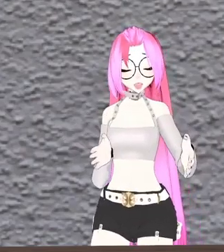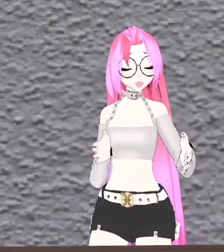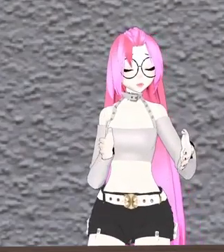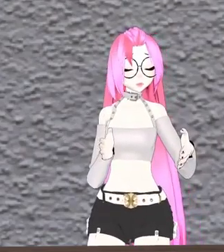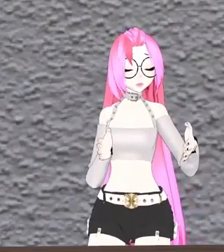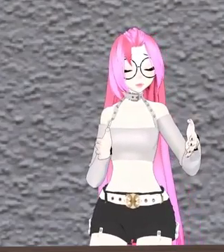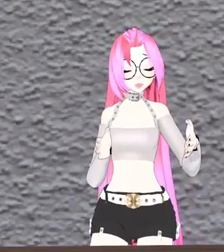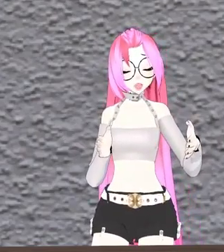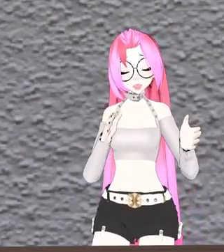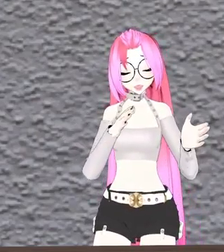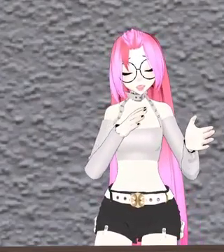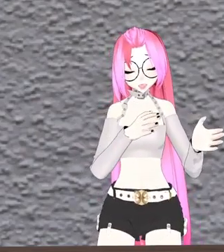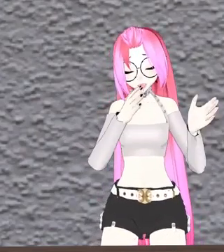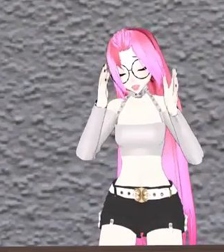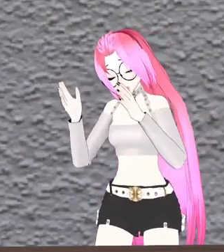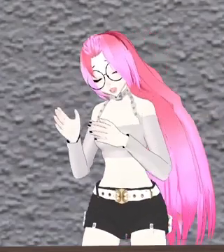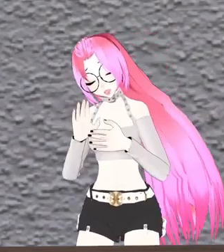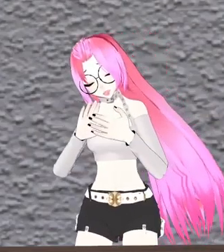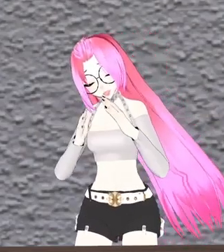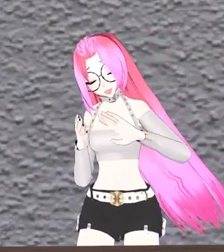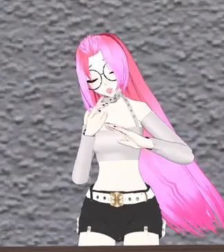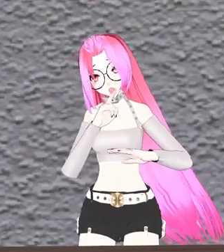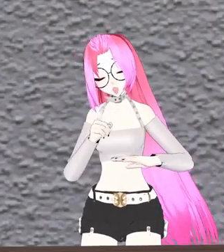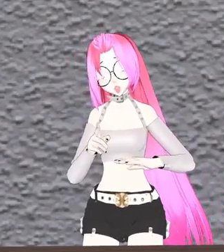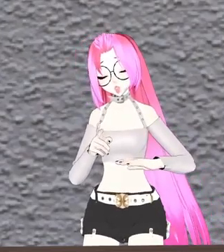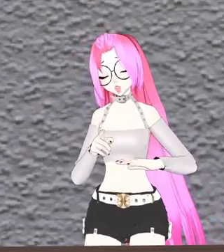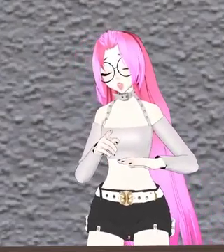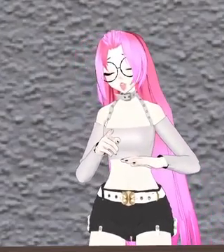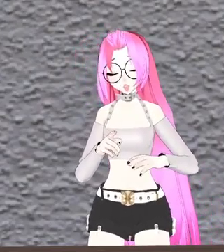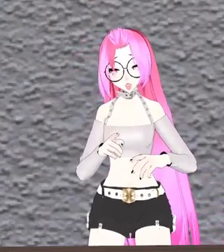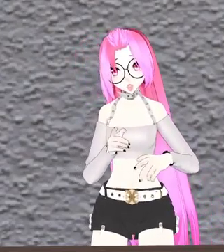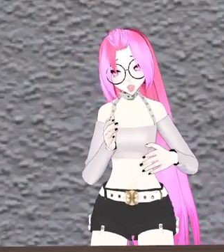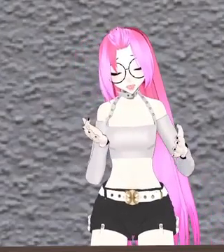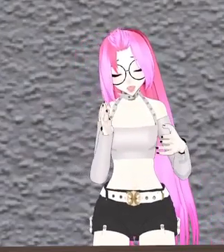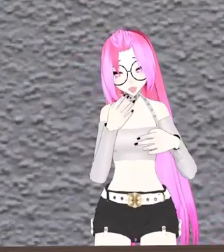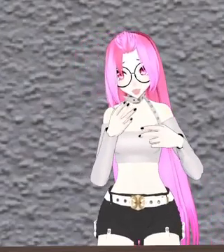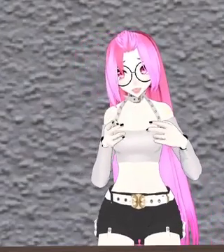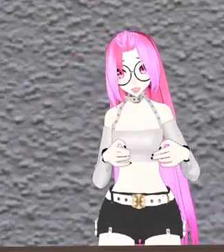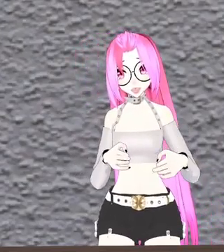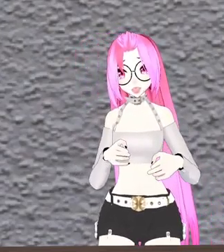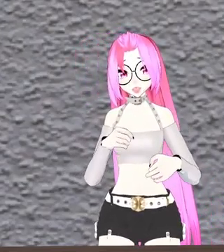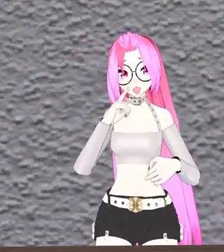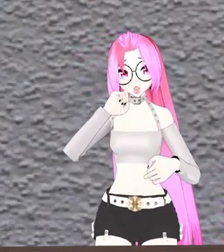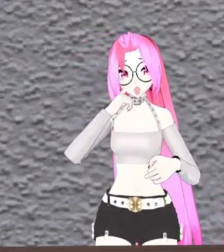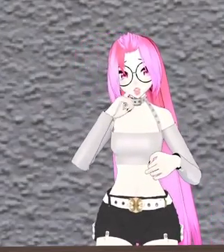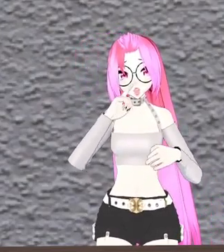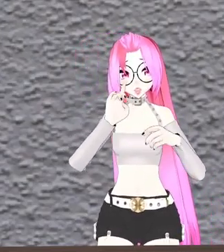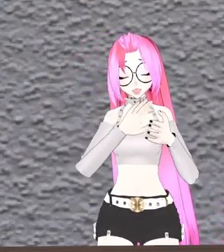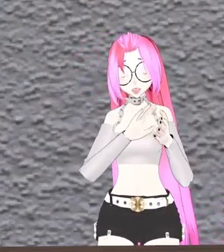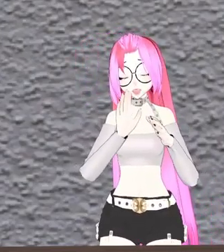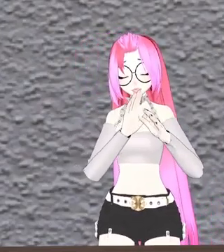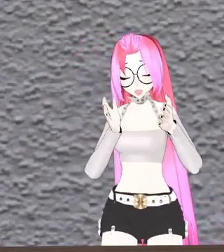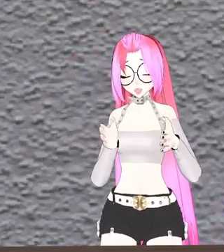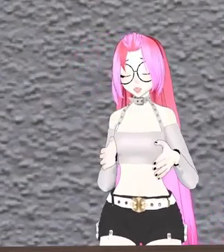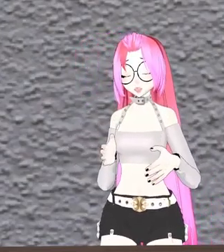Killer, like, and then you go to your in real life community and then they're like, oh, you have a name sign? You're like, yeah, it's Candy Crush Killer.